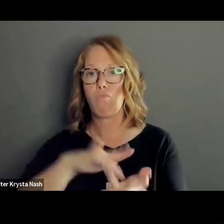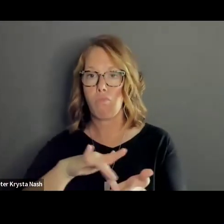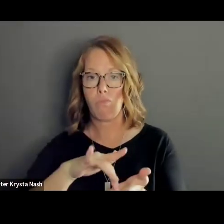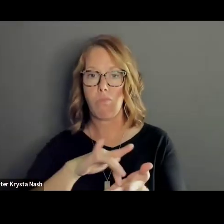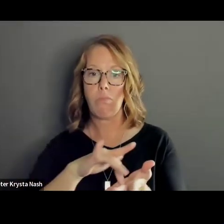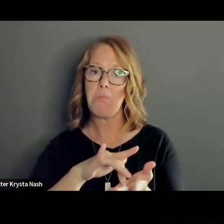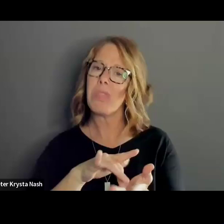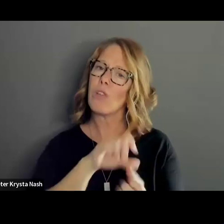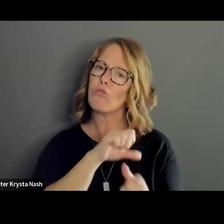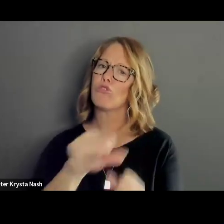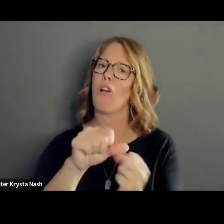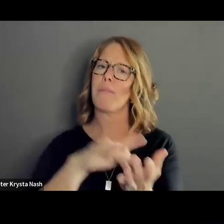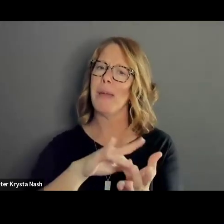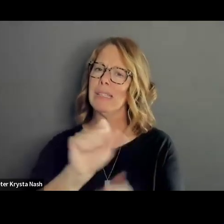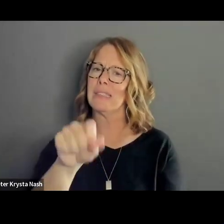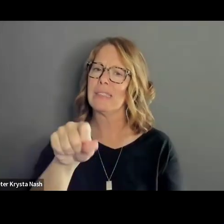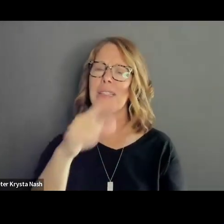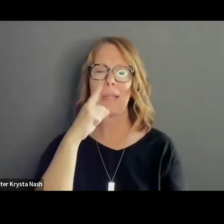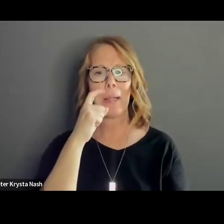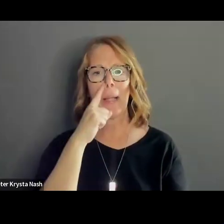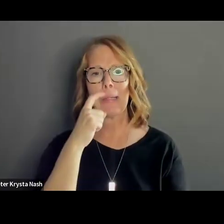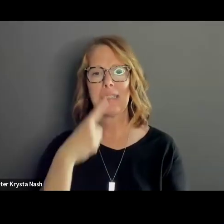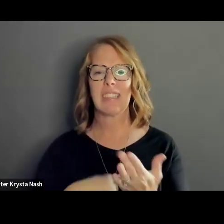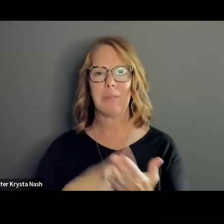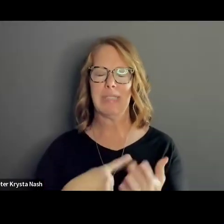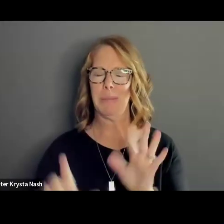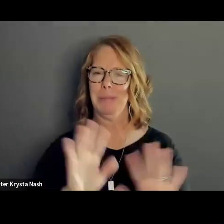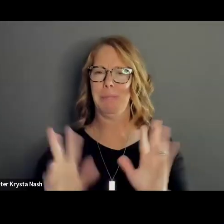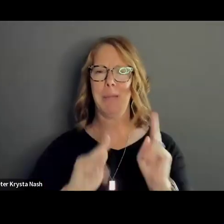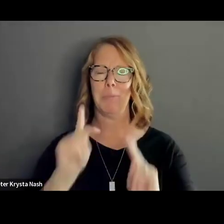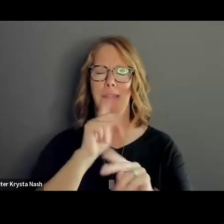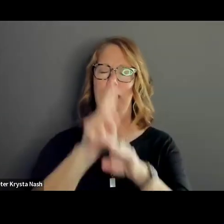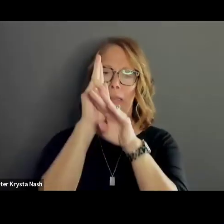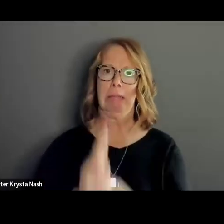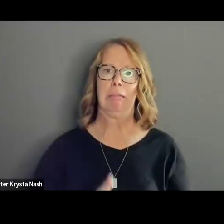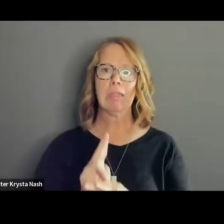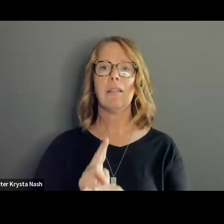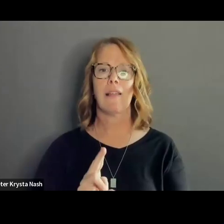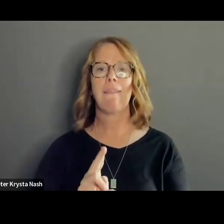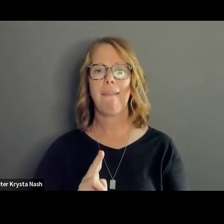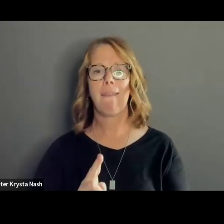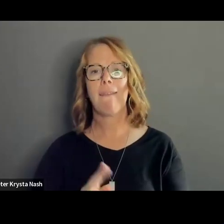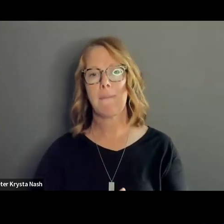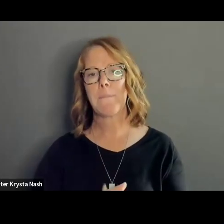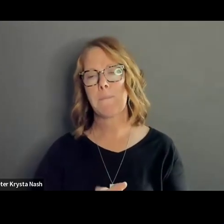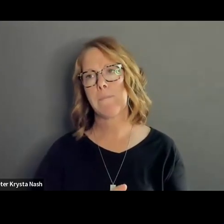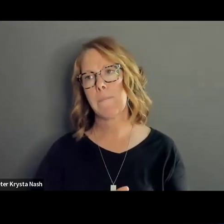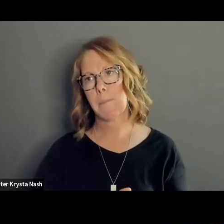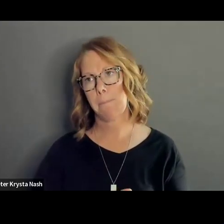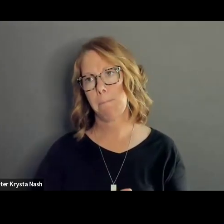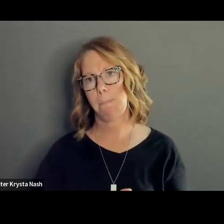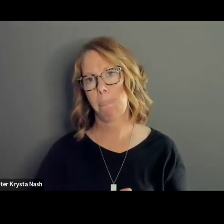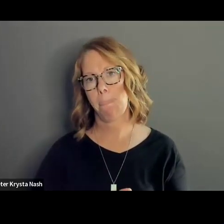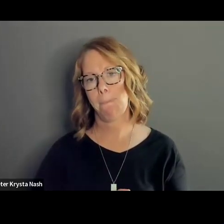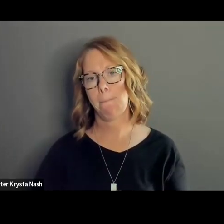They're pretty strong medications. So sometimes people, it takes an adjustment period and takes a while to get used to them.